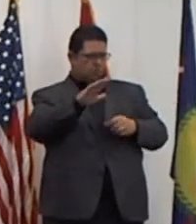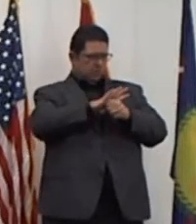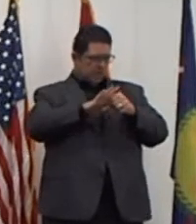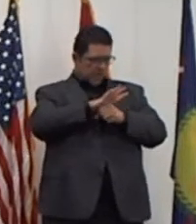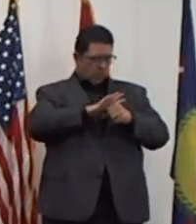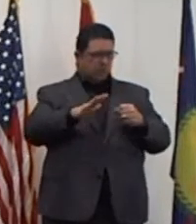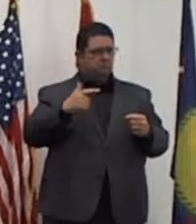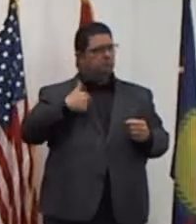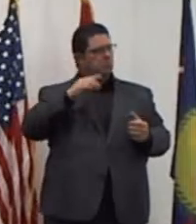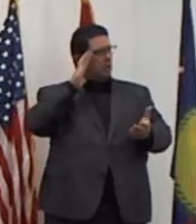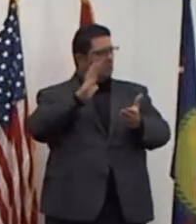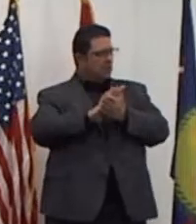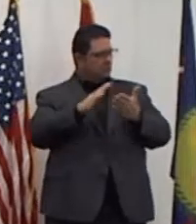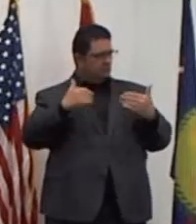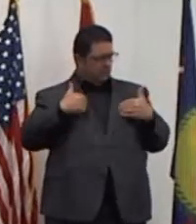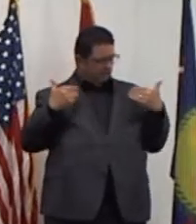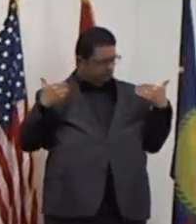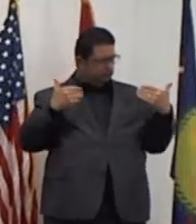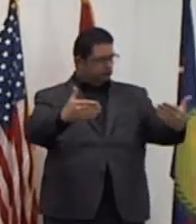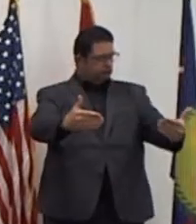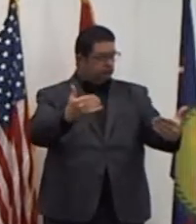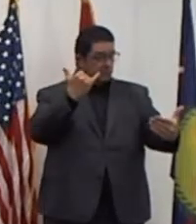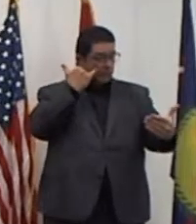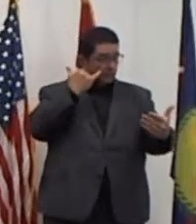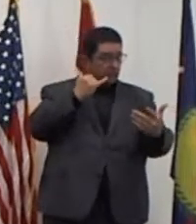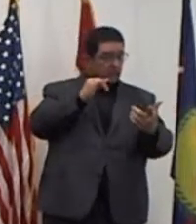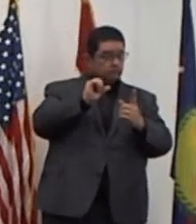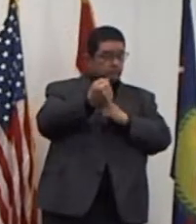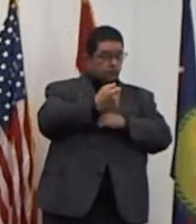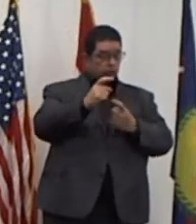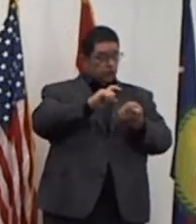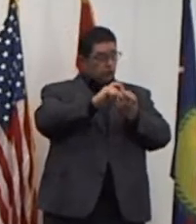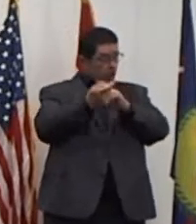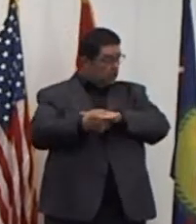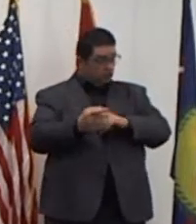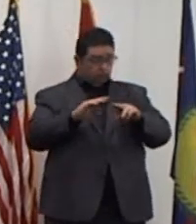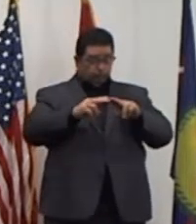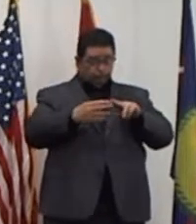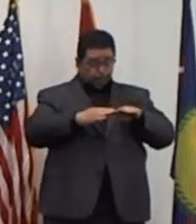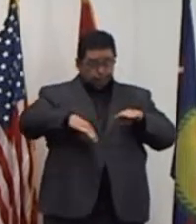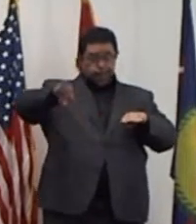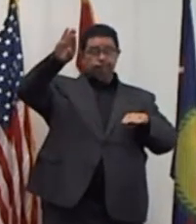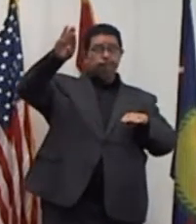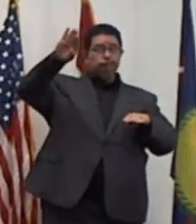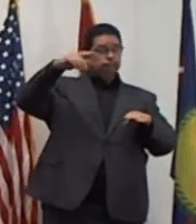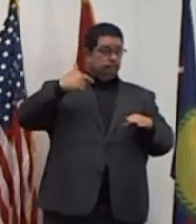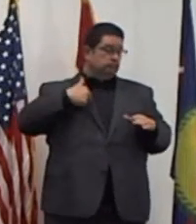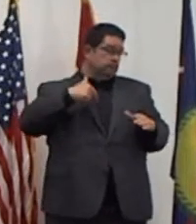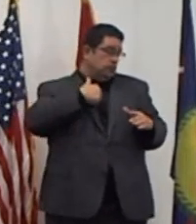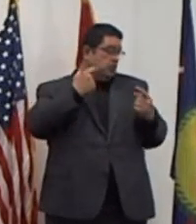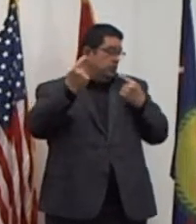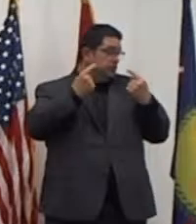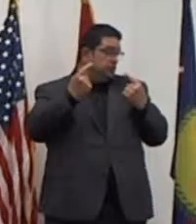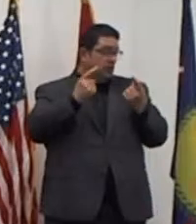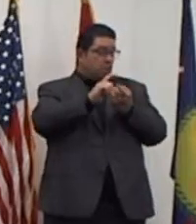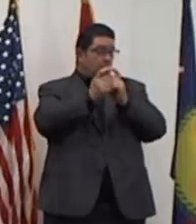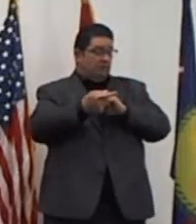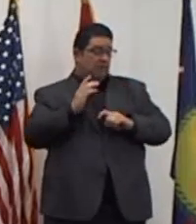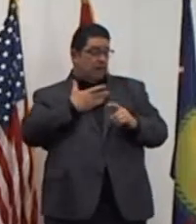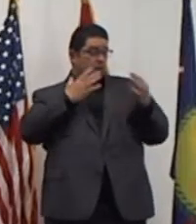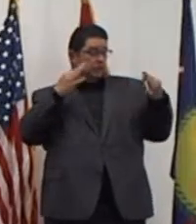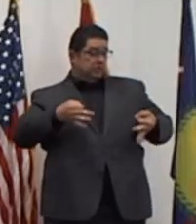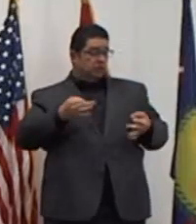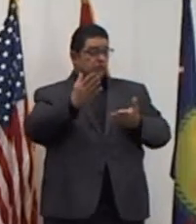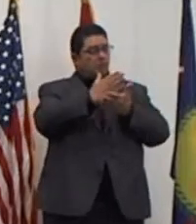I believe that we have a path forward. If those conditions change, then we would certainly consider modifying our decision. Part of those guidelines